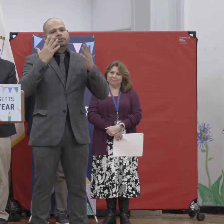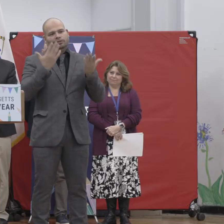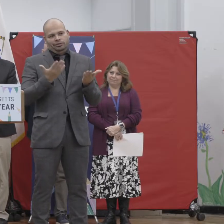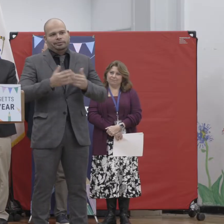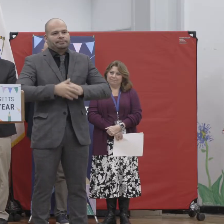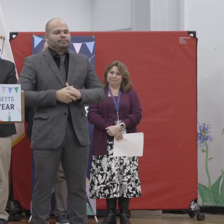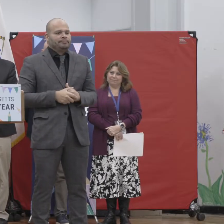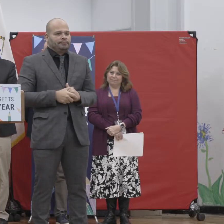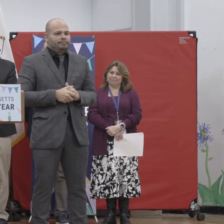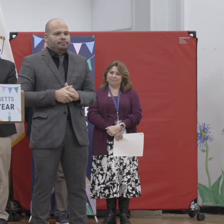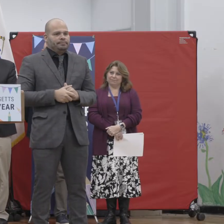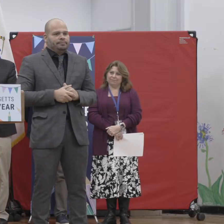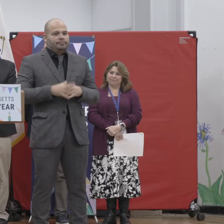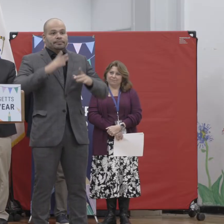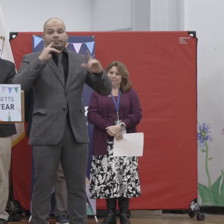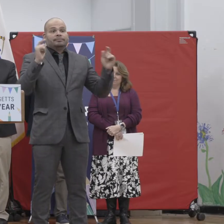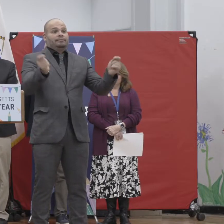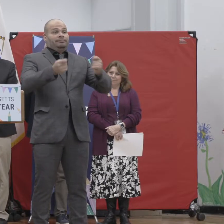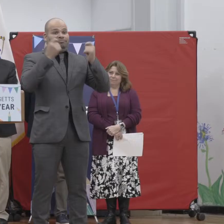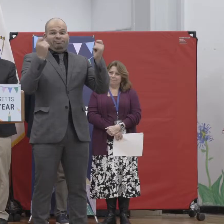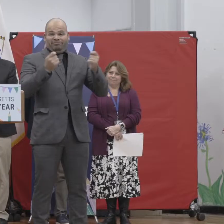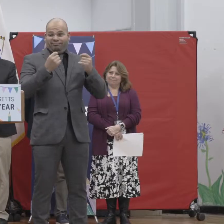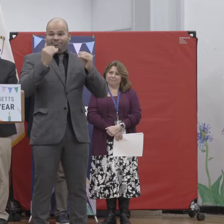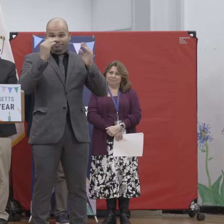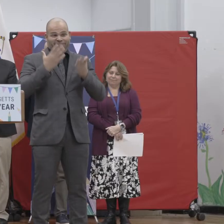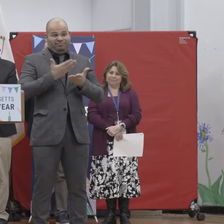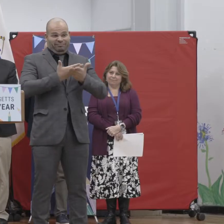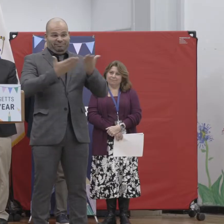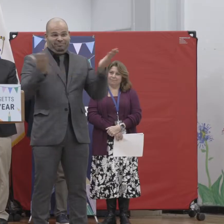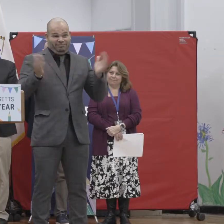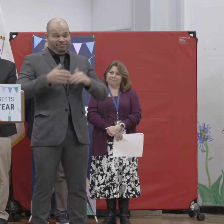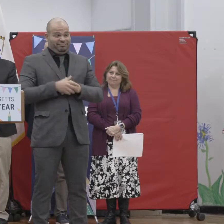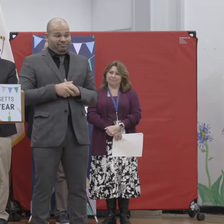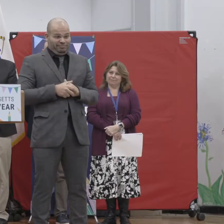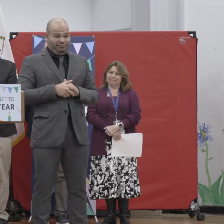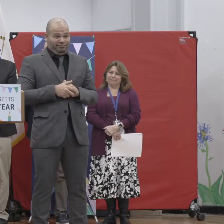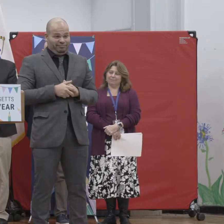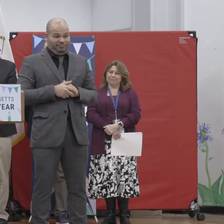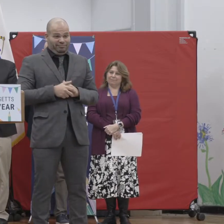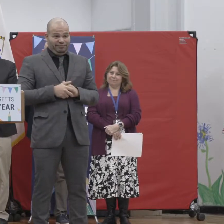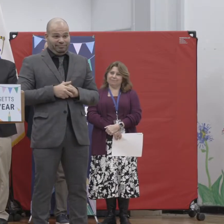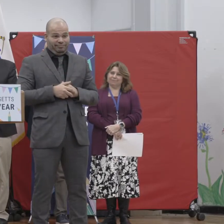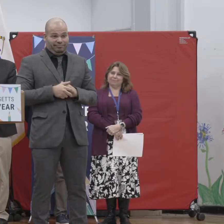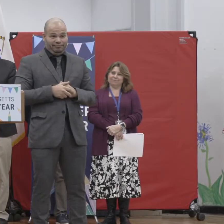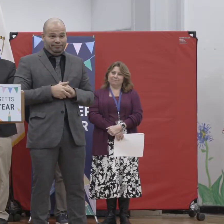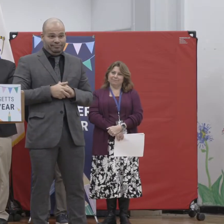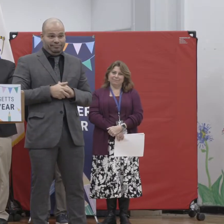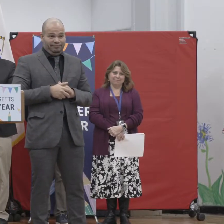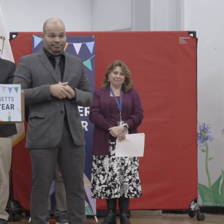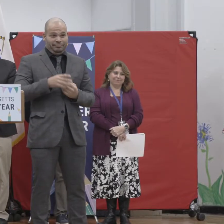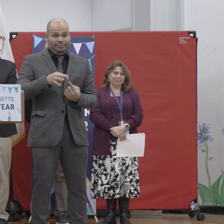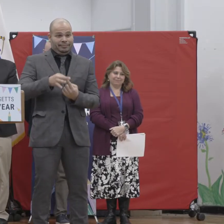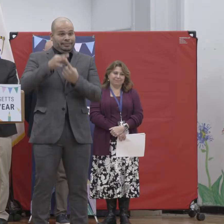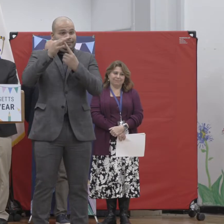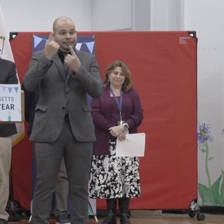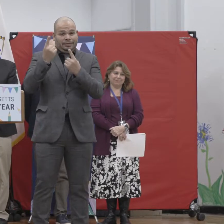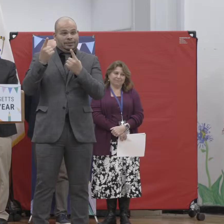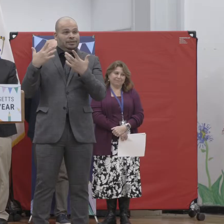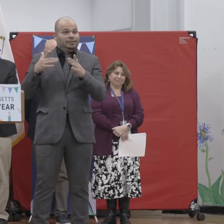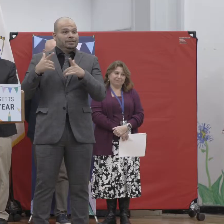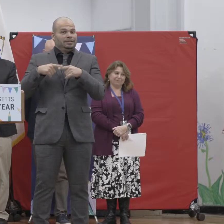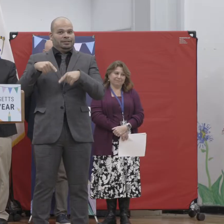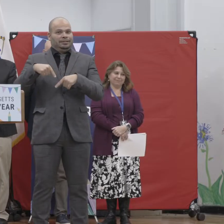we celebrate our teachers is by naming a Teacher of the Year for the